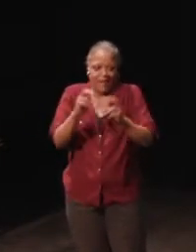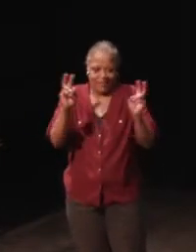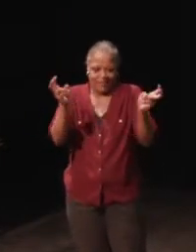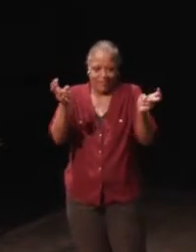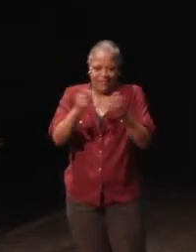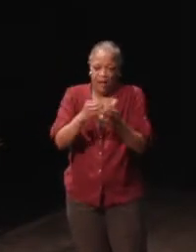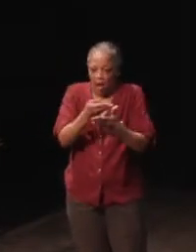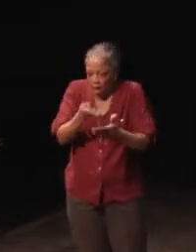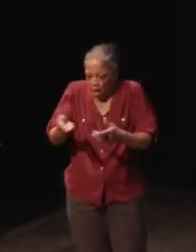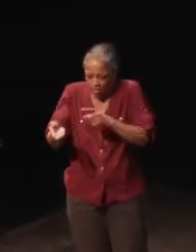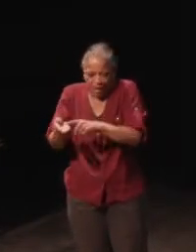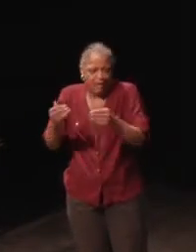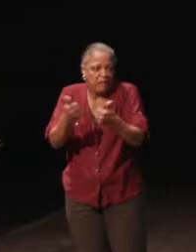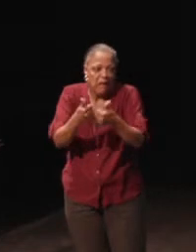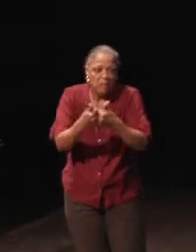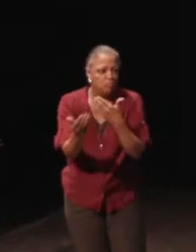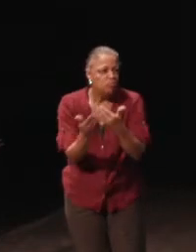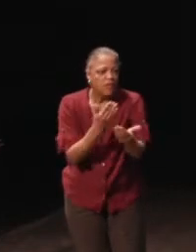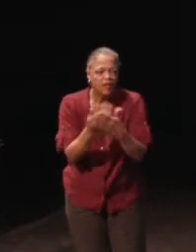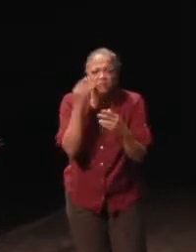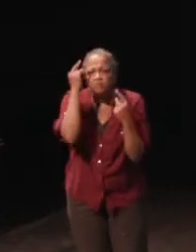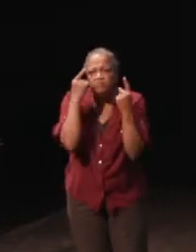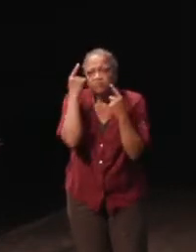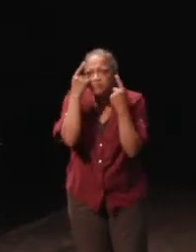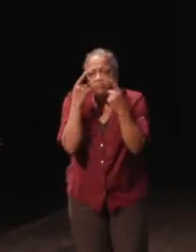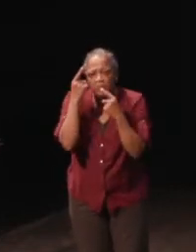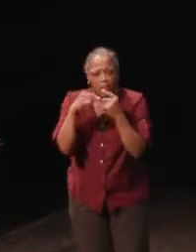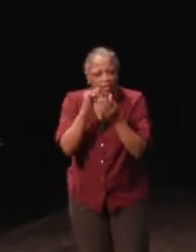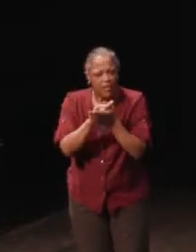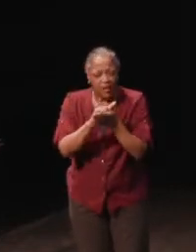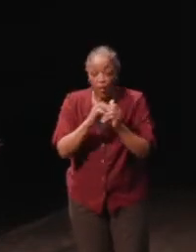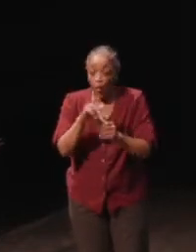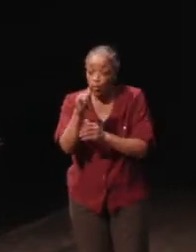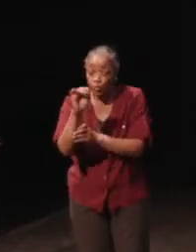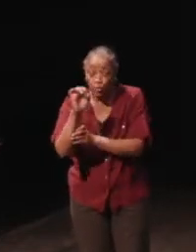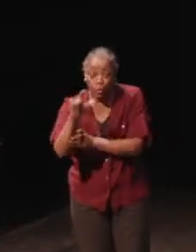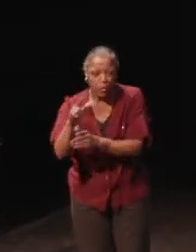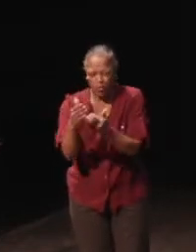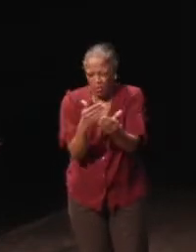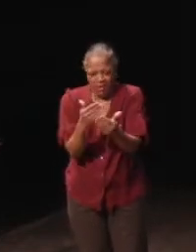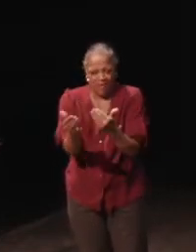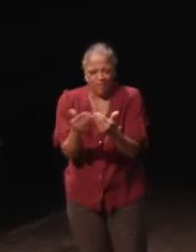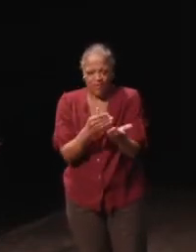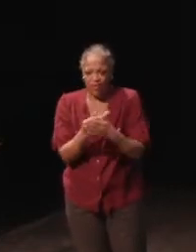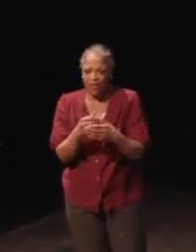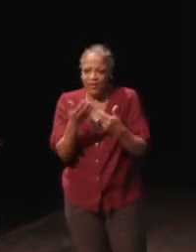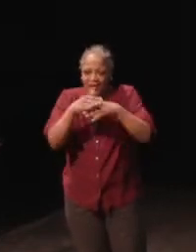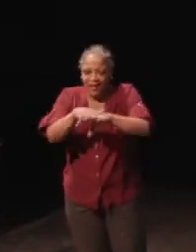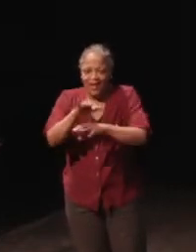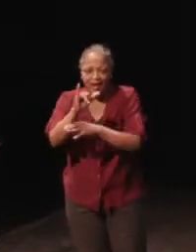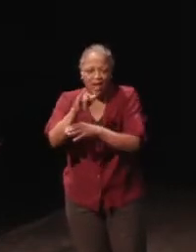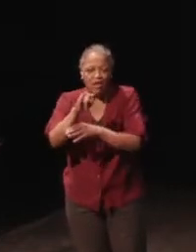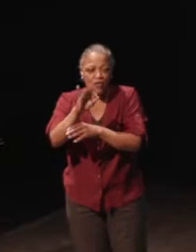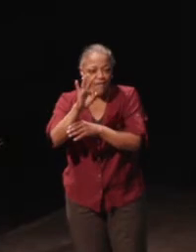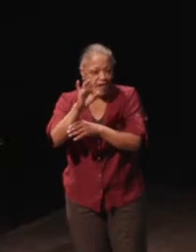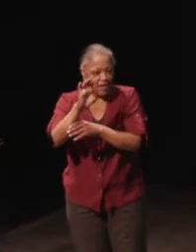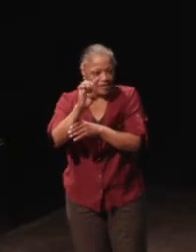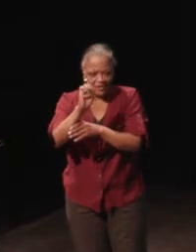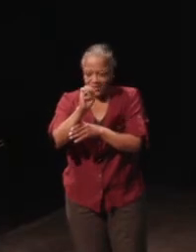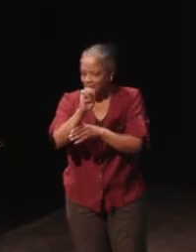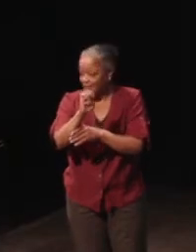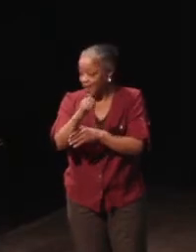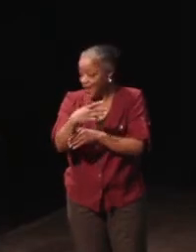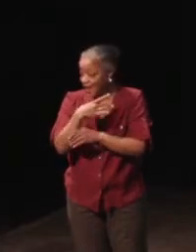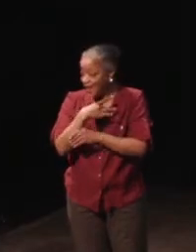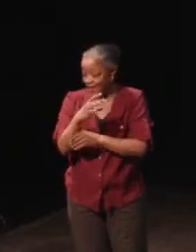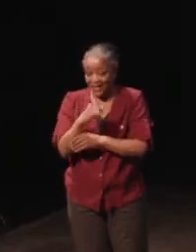it's an object or a game or a tool, whatever it is, an interface. Then, and I like